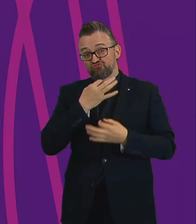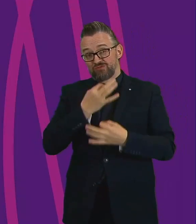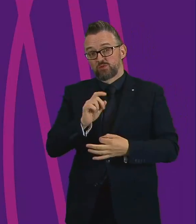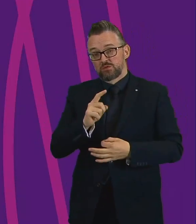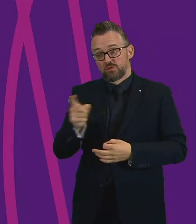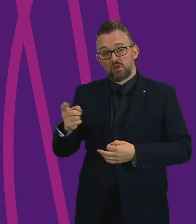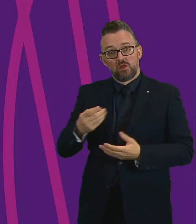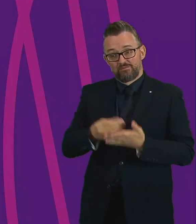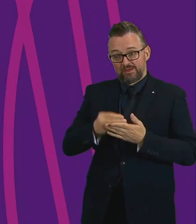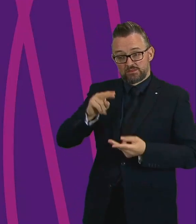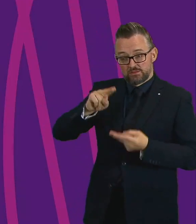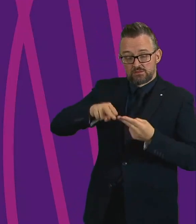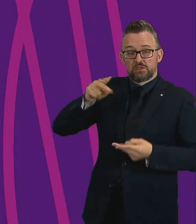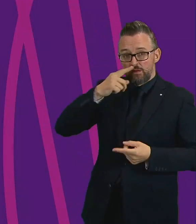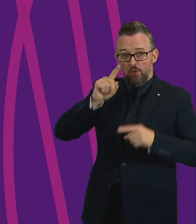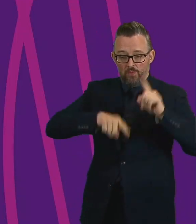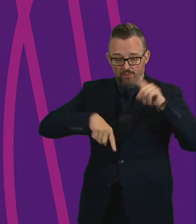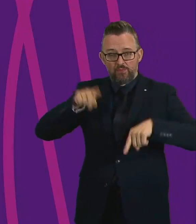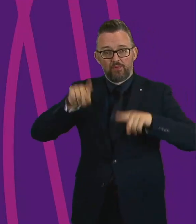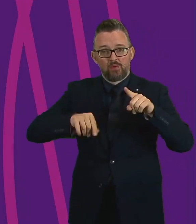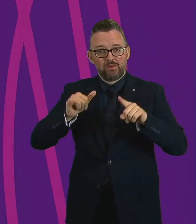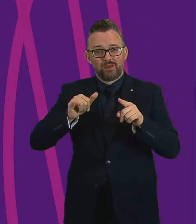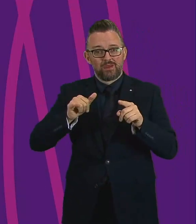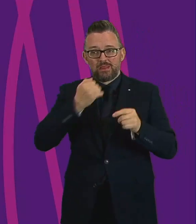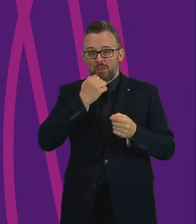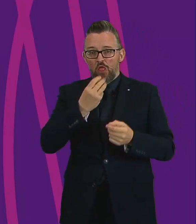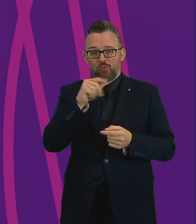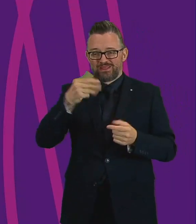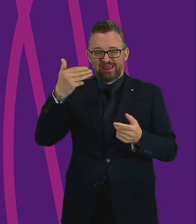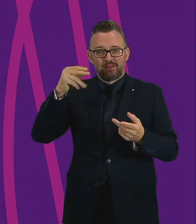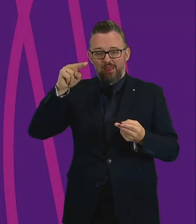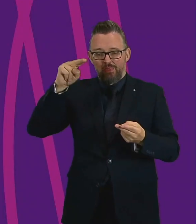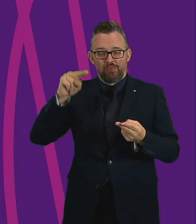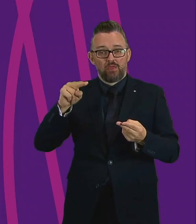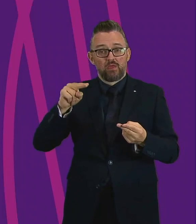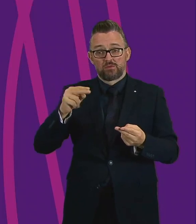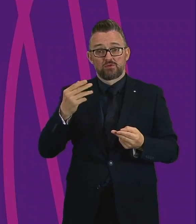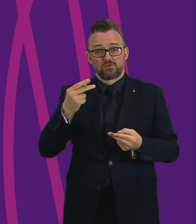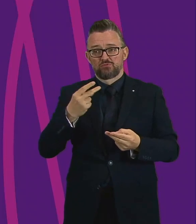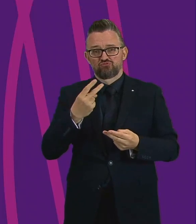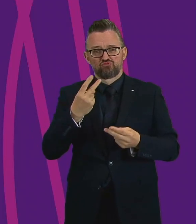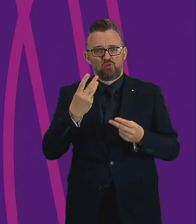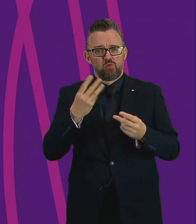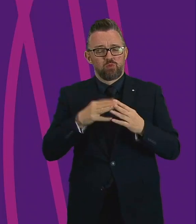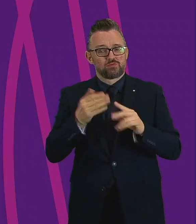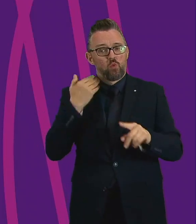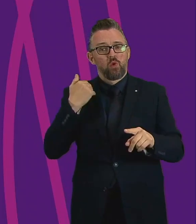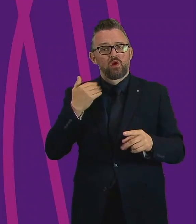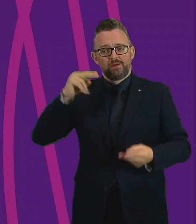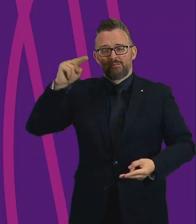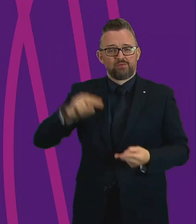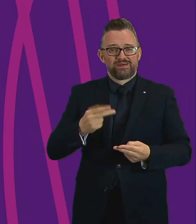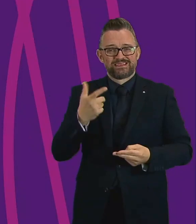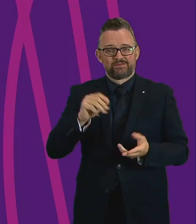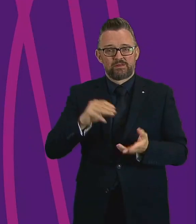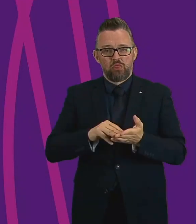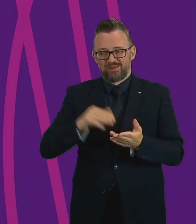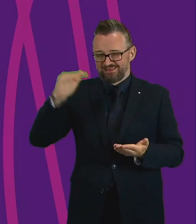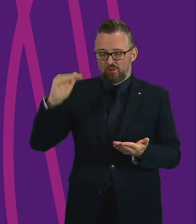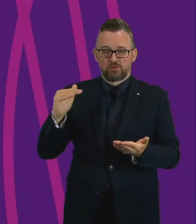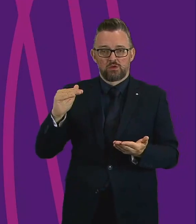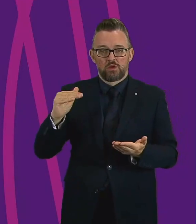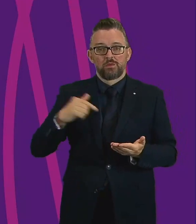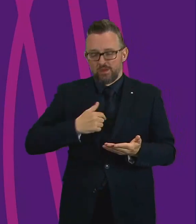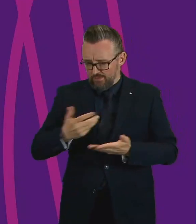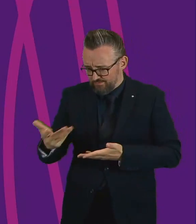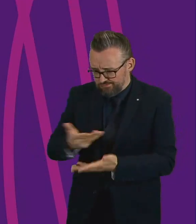to change, very possibly revised downwards, as they were by £70 million a few weeks ago. I am liaising closely with Treasury and continuing